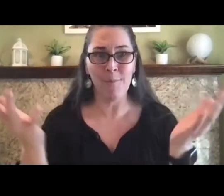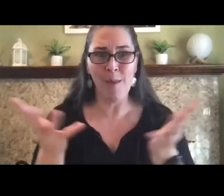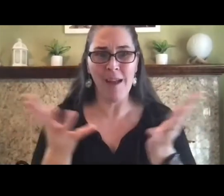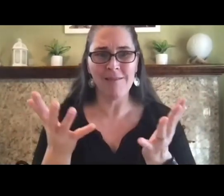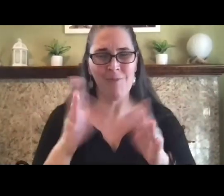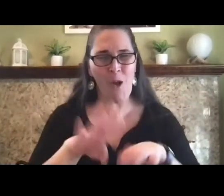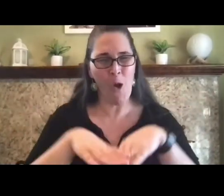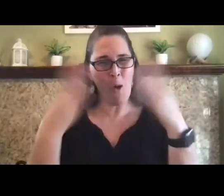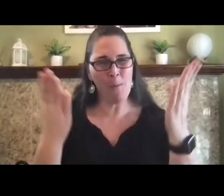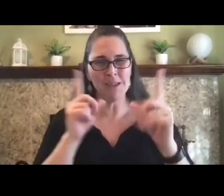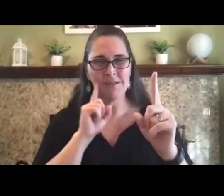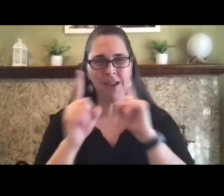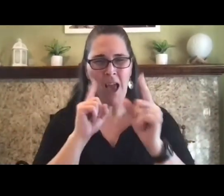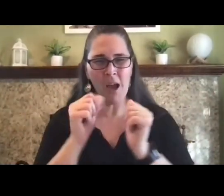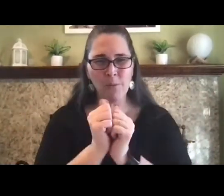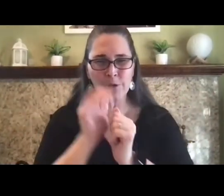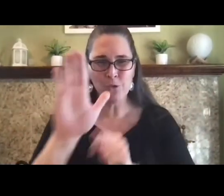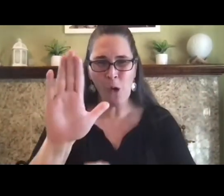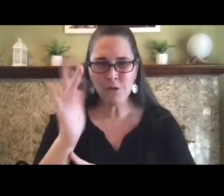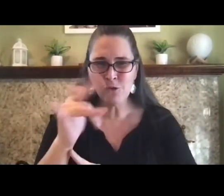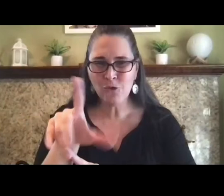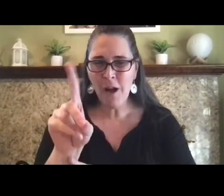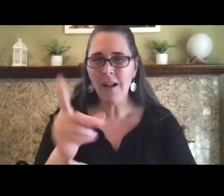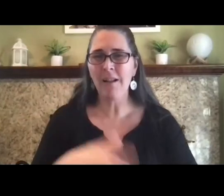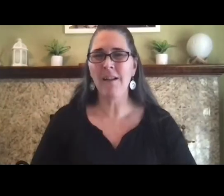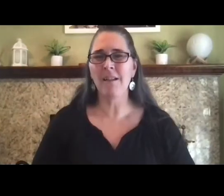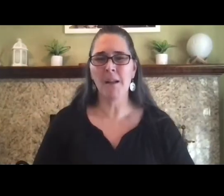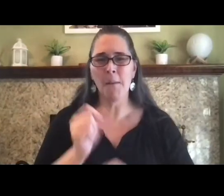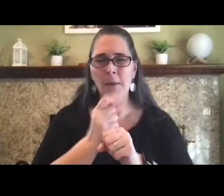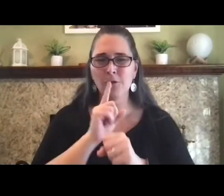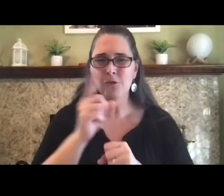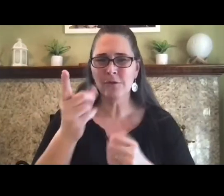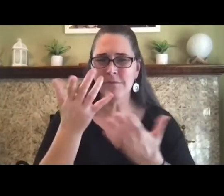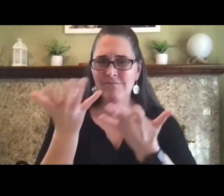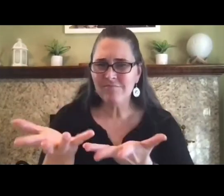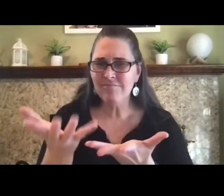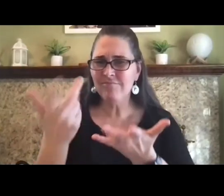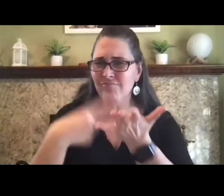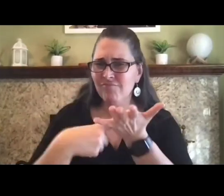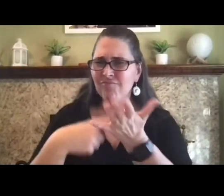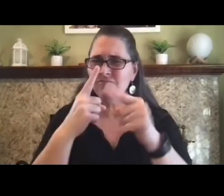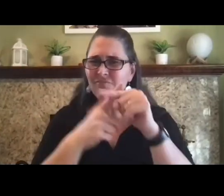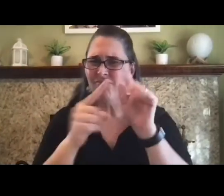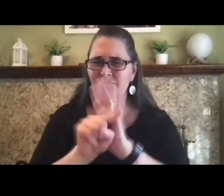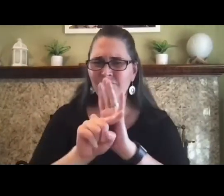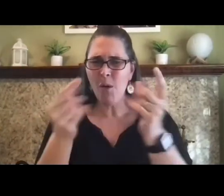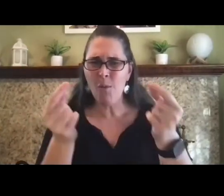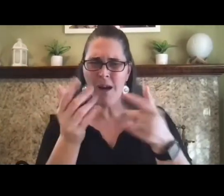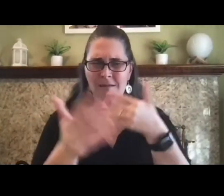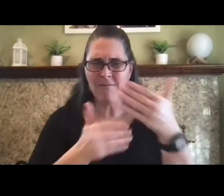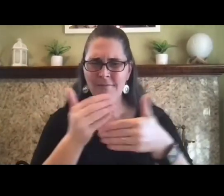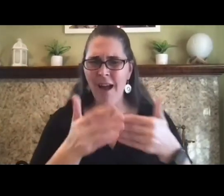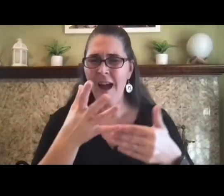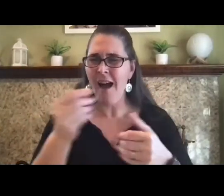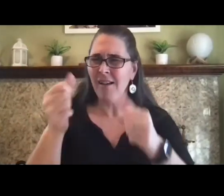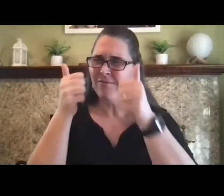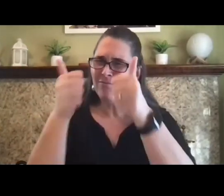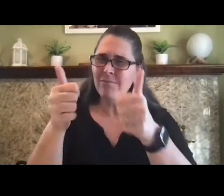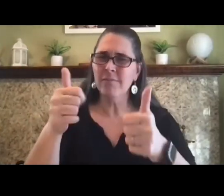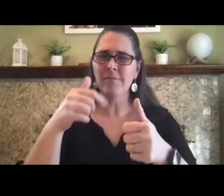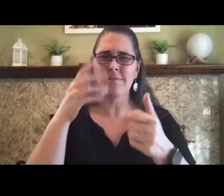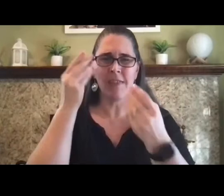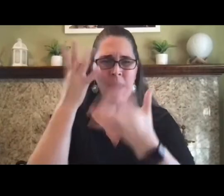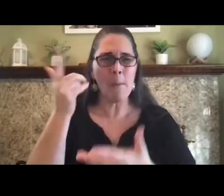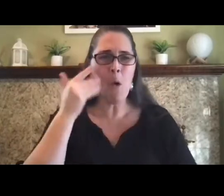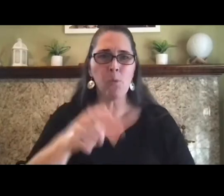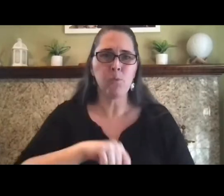important tip stated on the PowerPoint, and that is to have an open dialogue with your child. Make sure that you're open and you discuss all